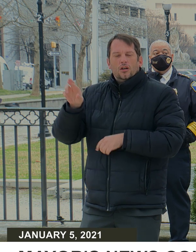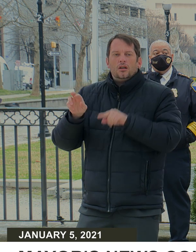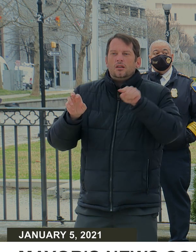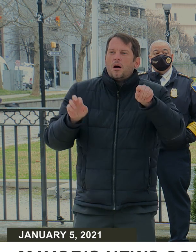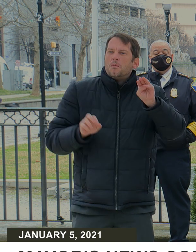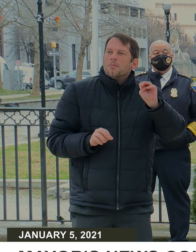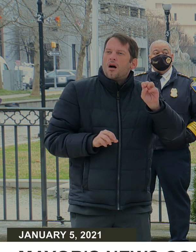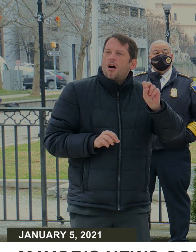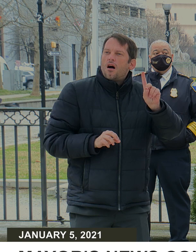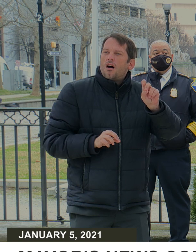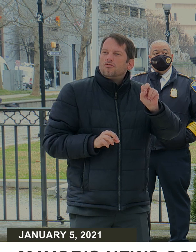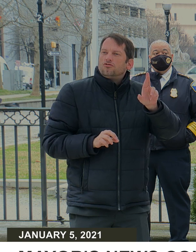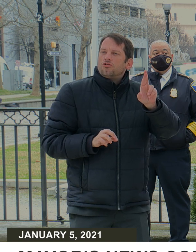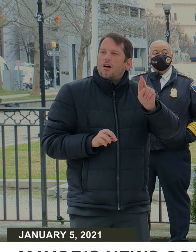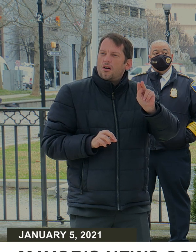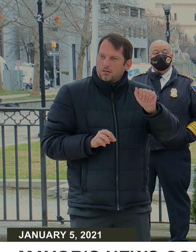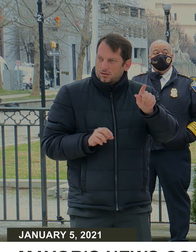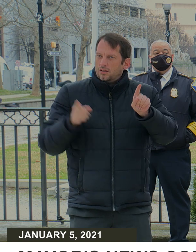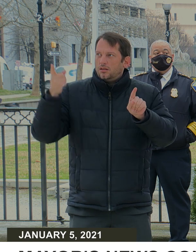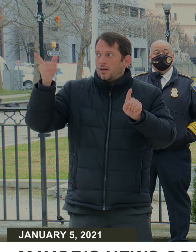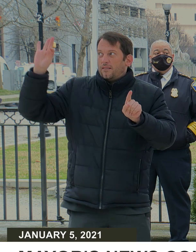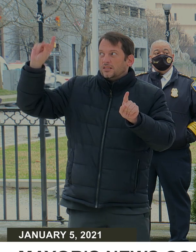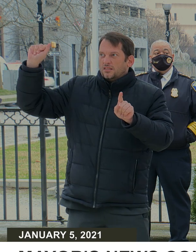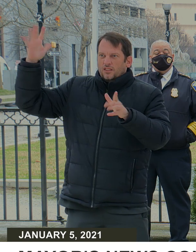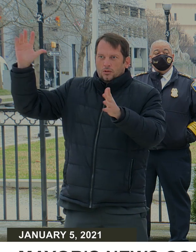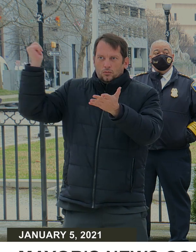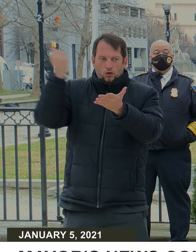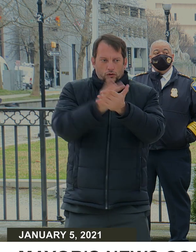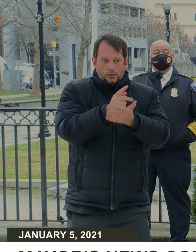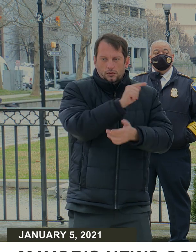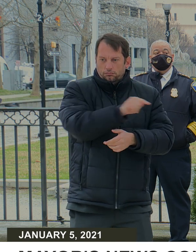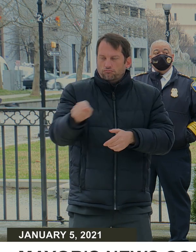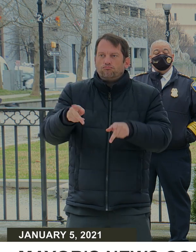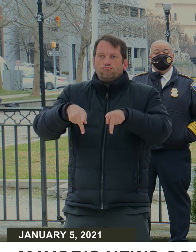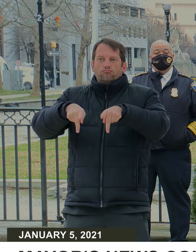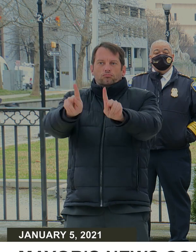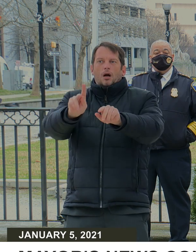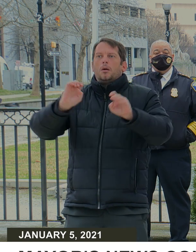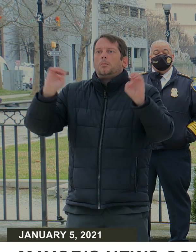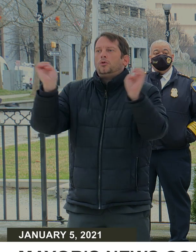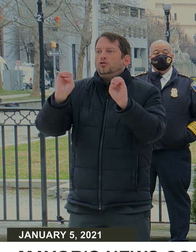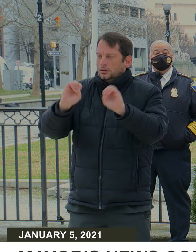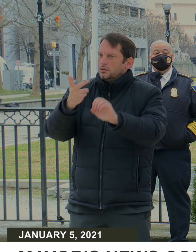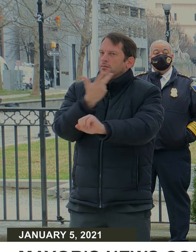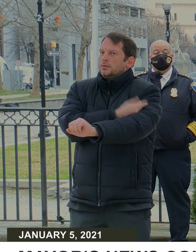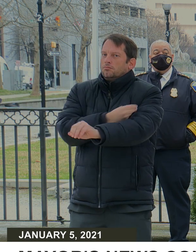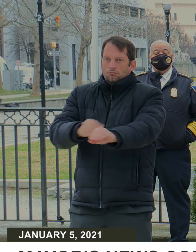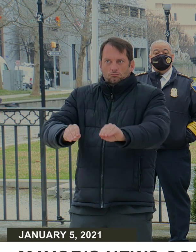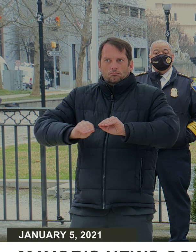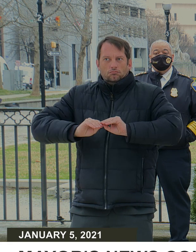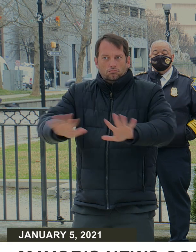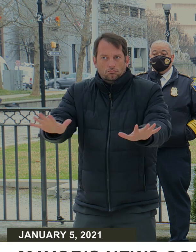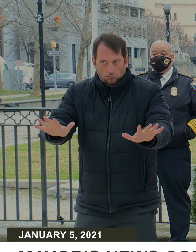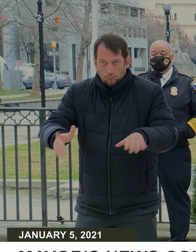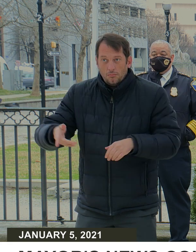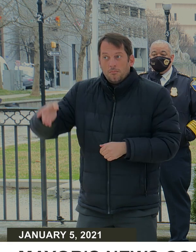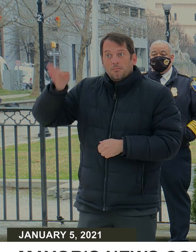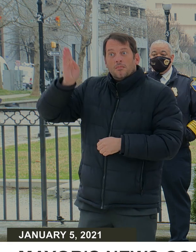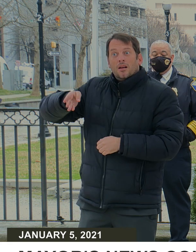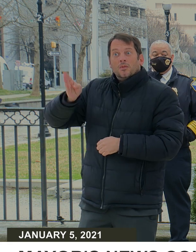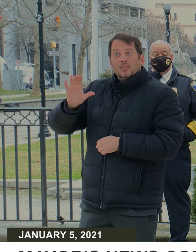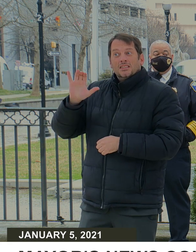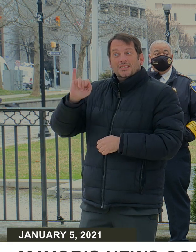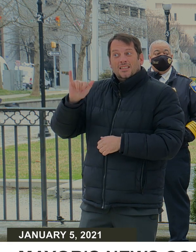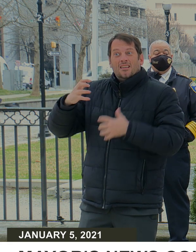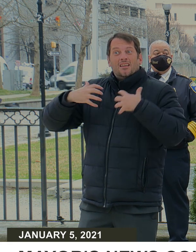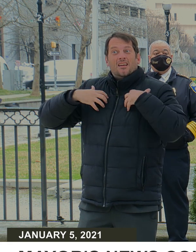authorizations by the FDA for COVID-19 vaccines. The Baltimore City Health Department has received the first